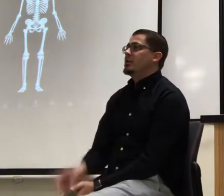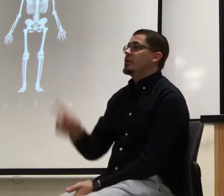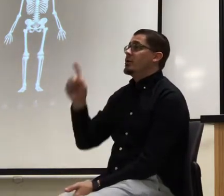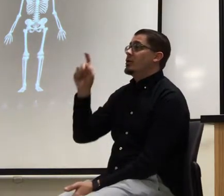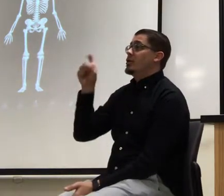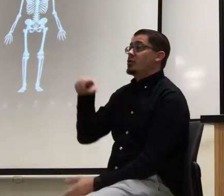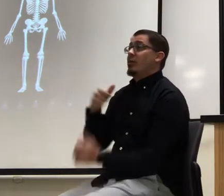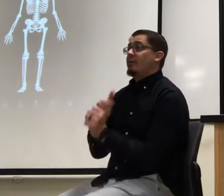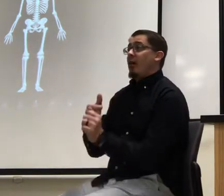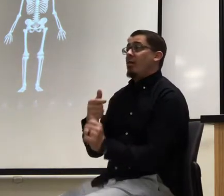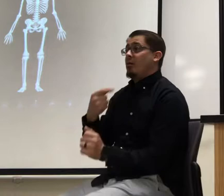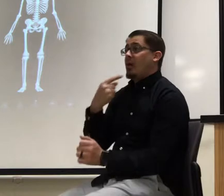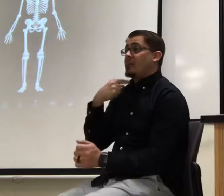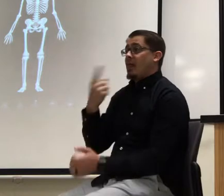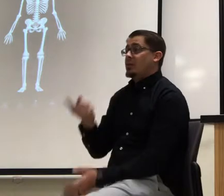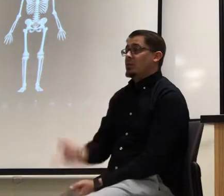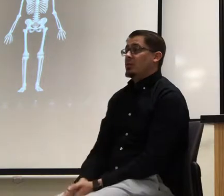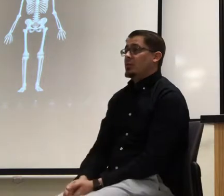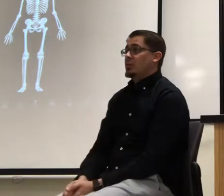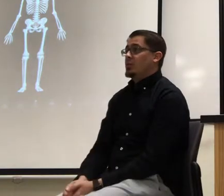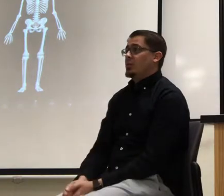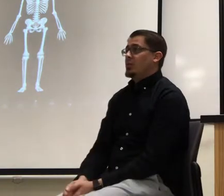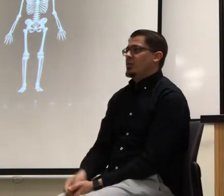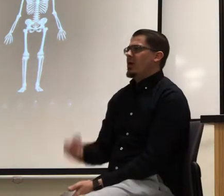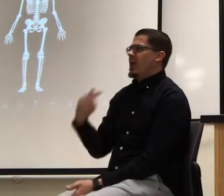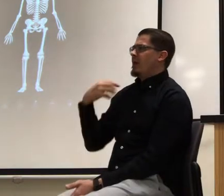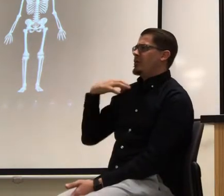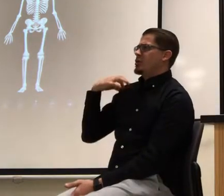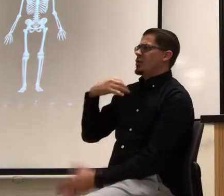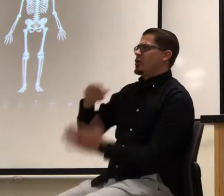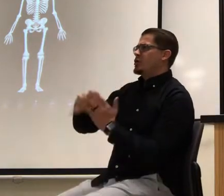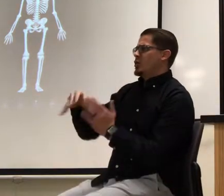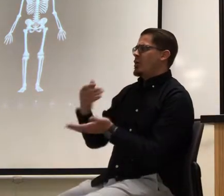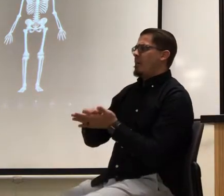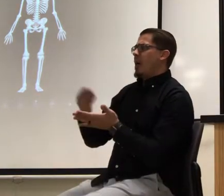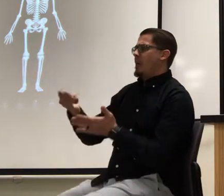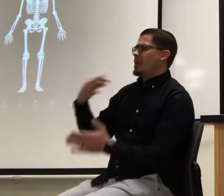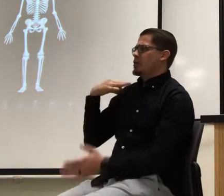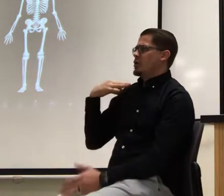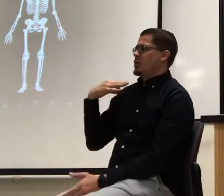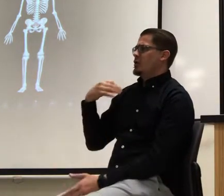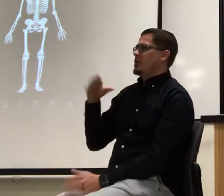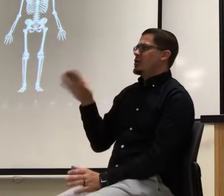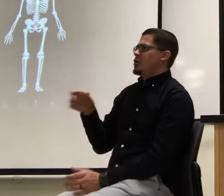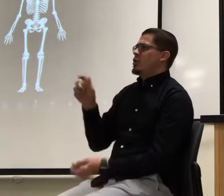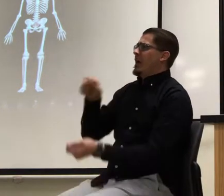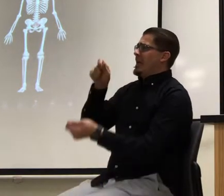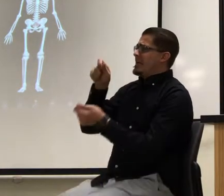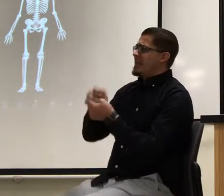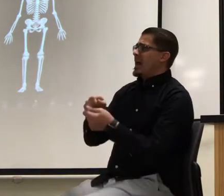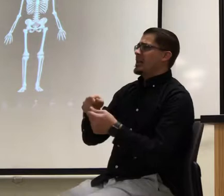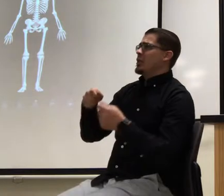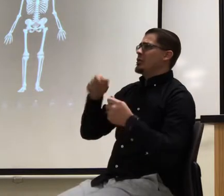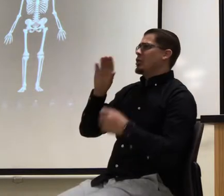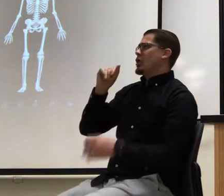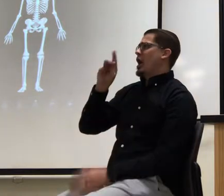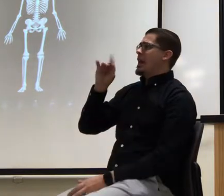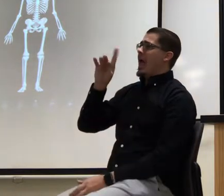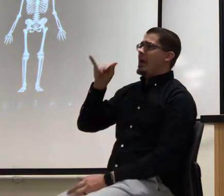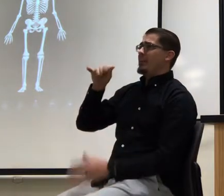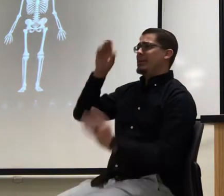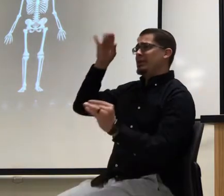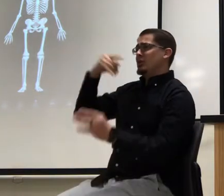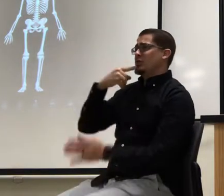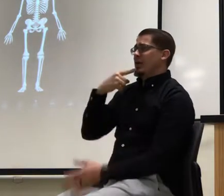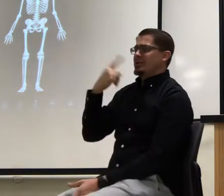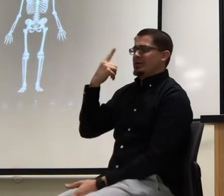what I say. I have a shirt. When a student got me a shirt, it actually says, do exactly what your anatomy professor says. Yeah. Something like